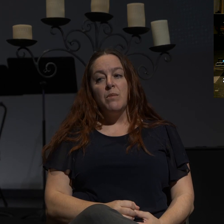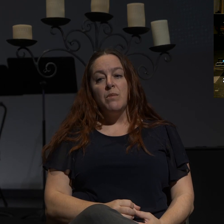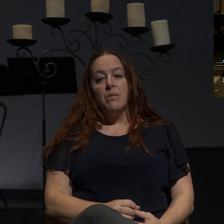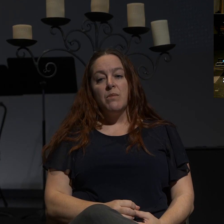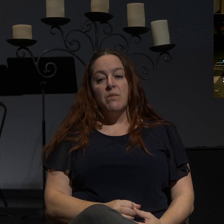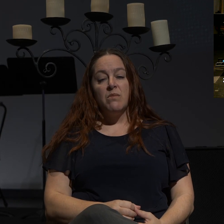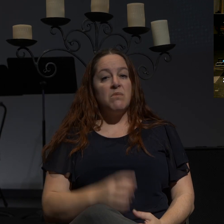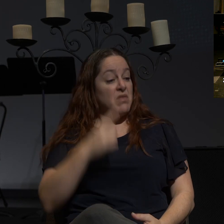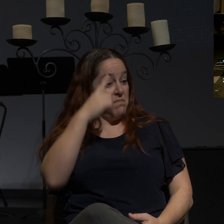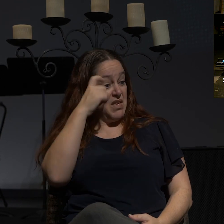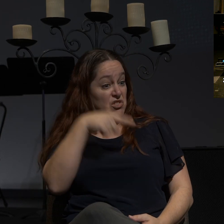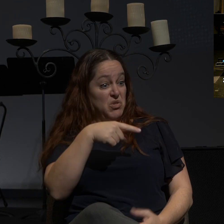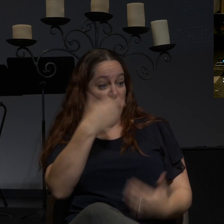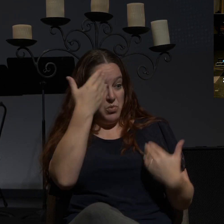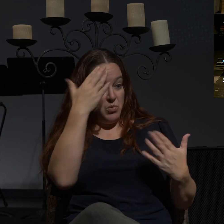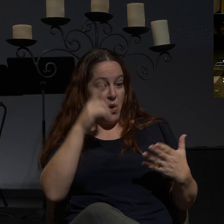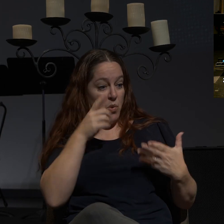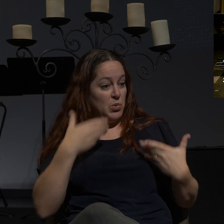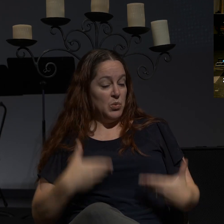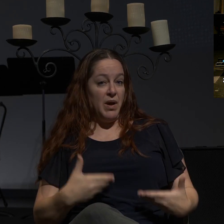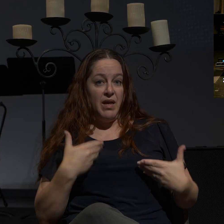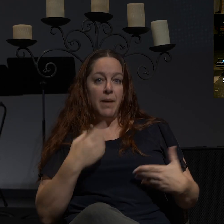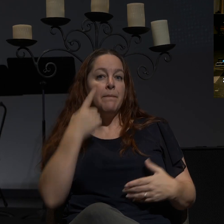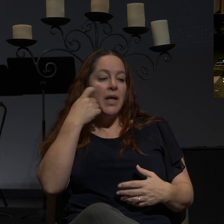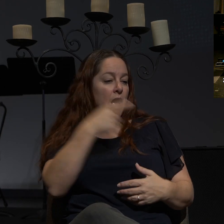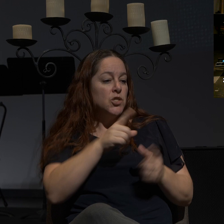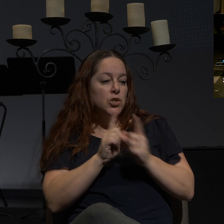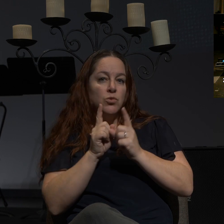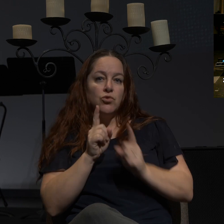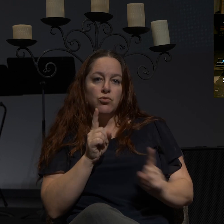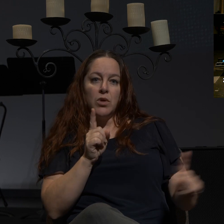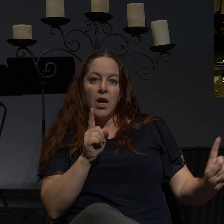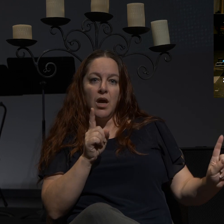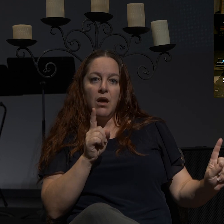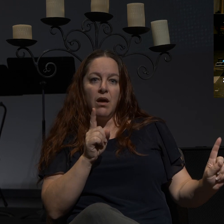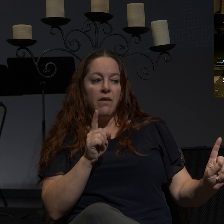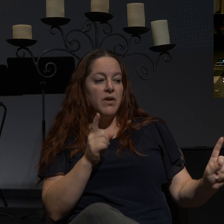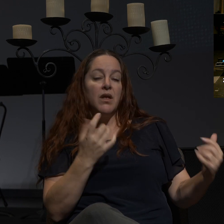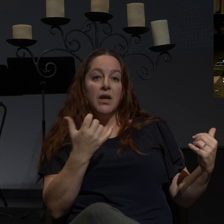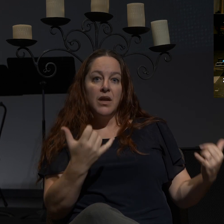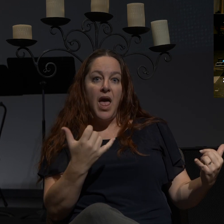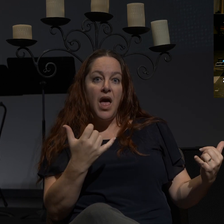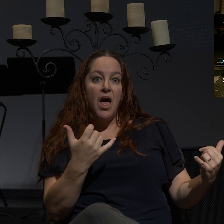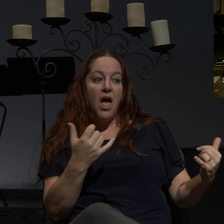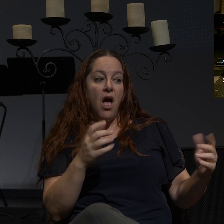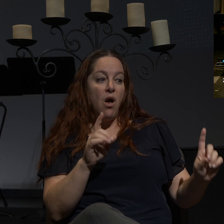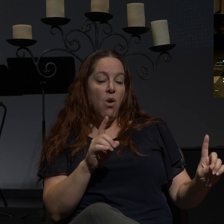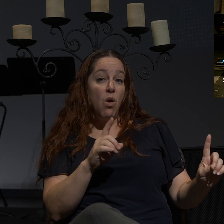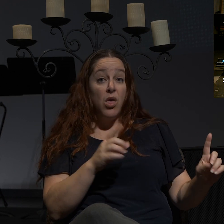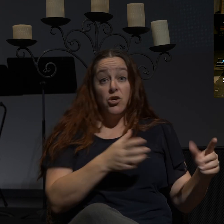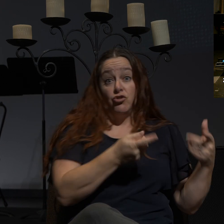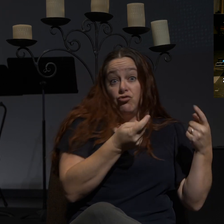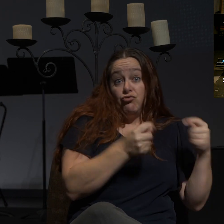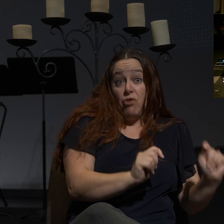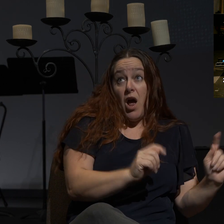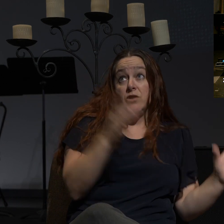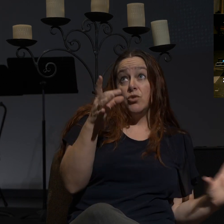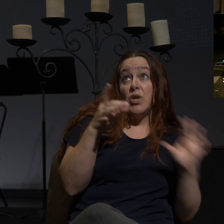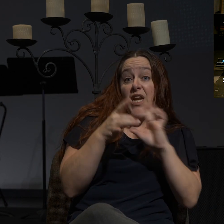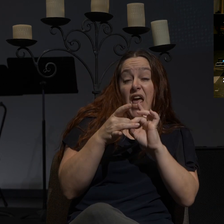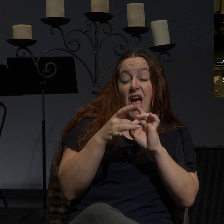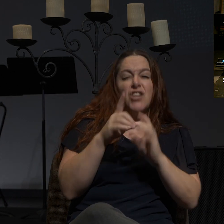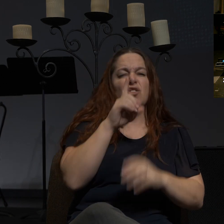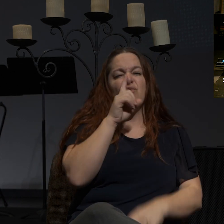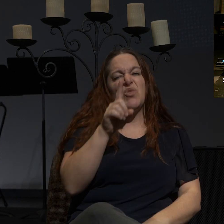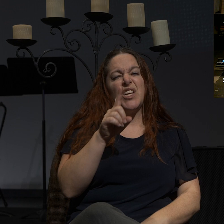Because you don't know me anymore, because you've drifted, now, when there's an attempt at connecting with me, it